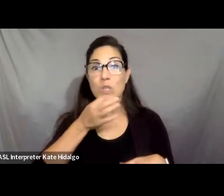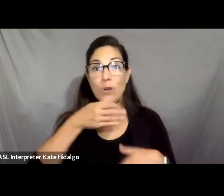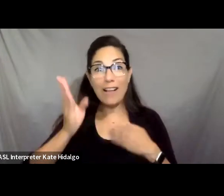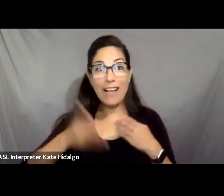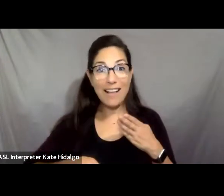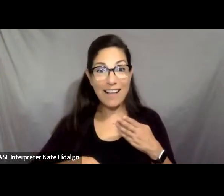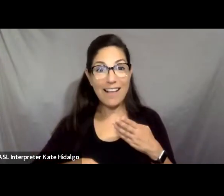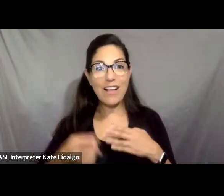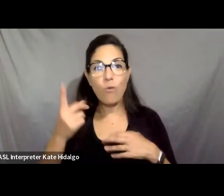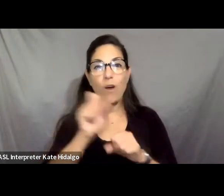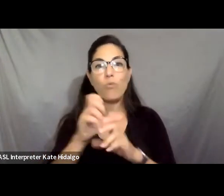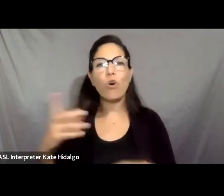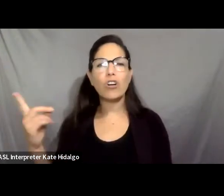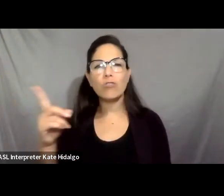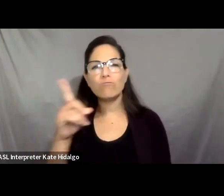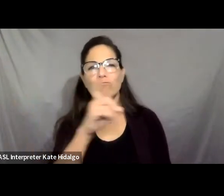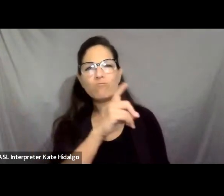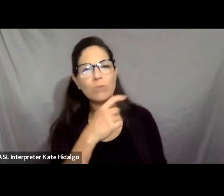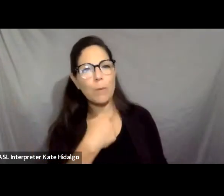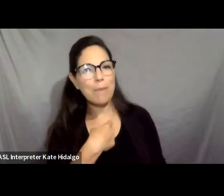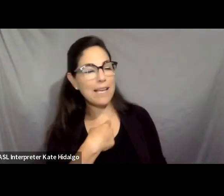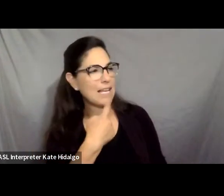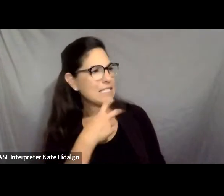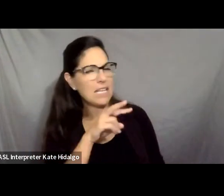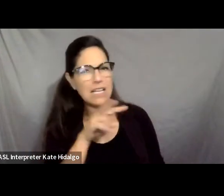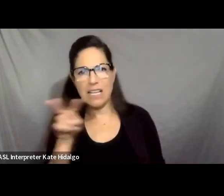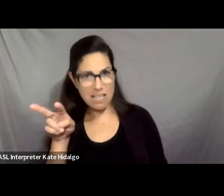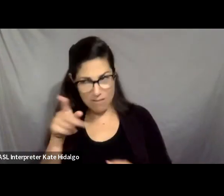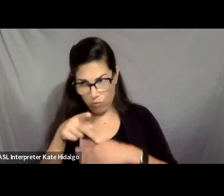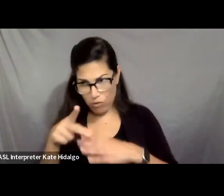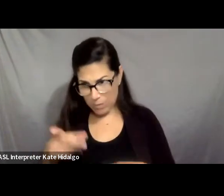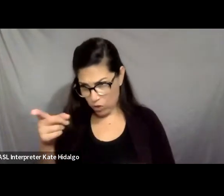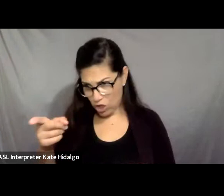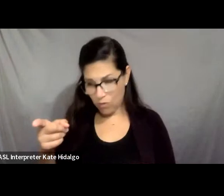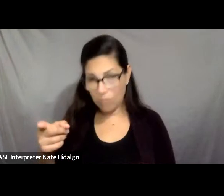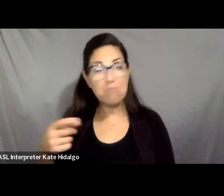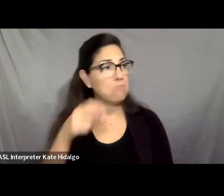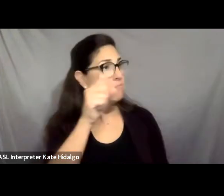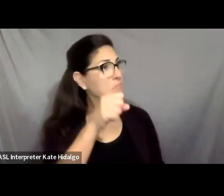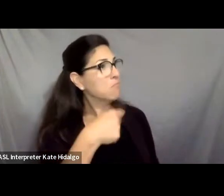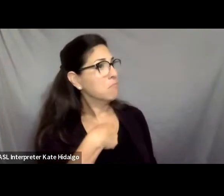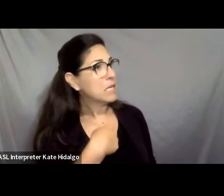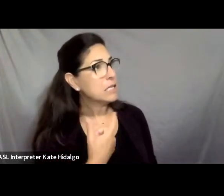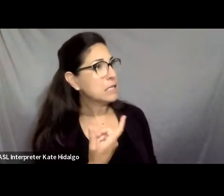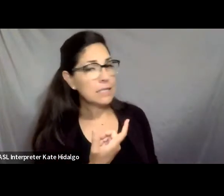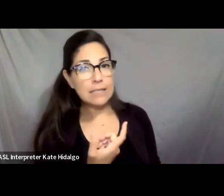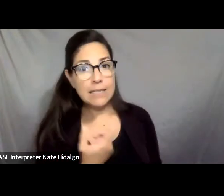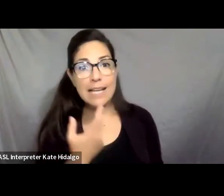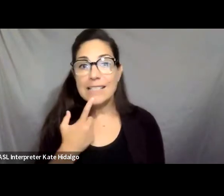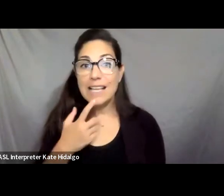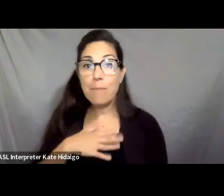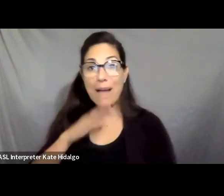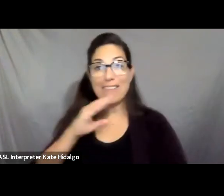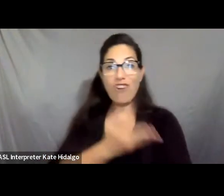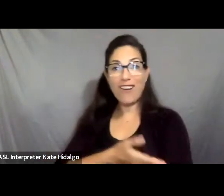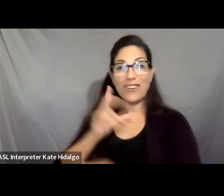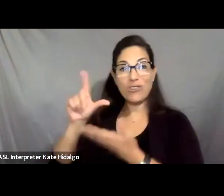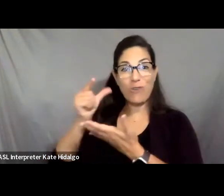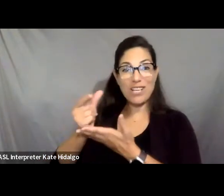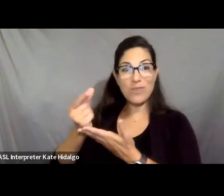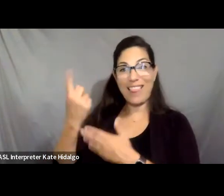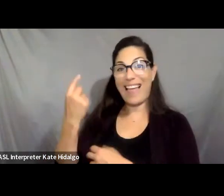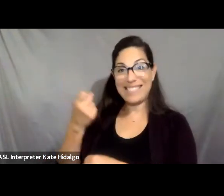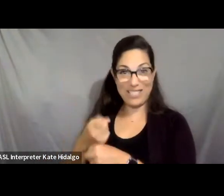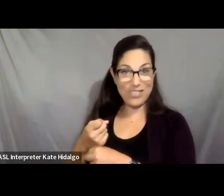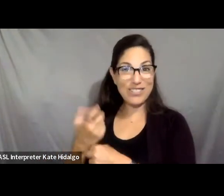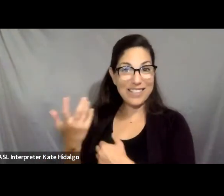And one of the workers walked past me and then kind of doubled back and said, "You're the principal, right?" And I said, "Yes." And he said, "My daughter graduated last